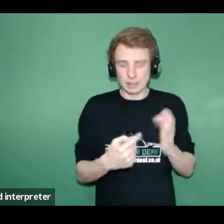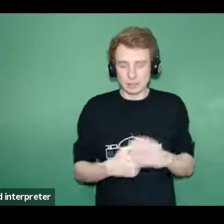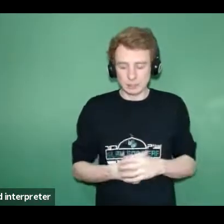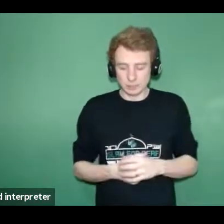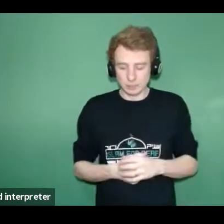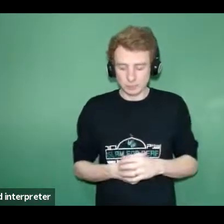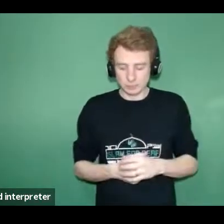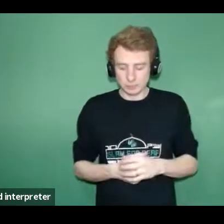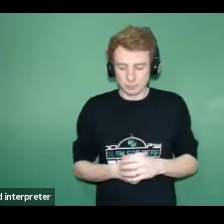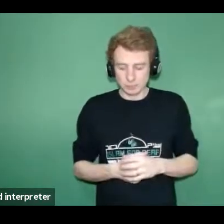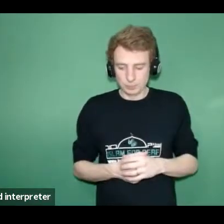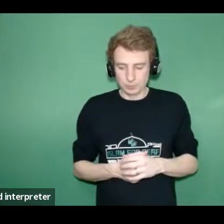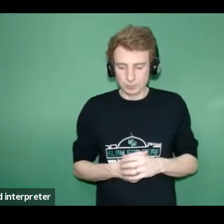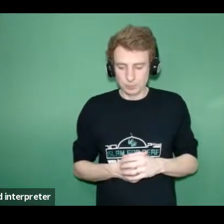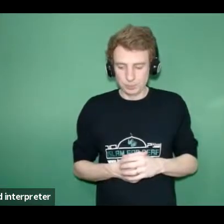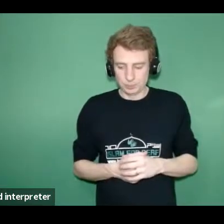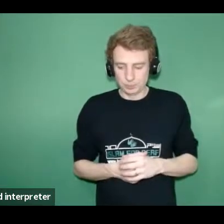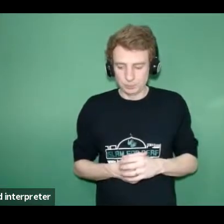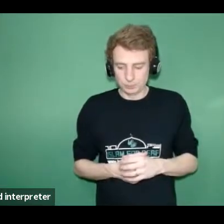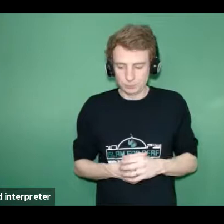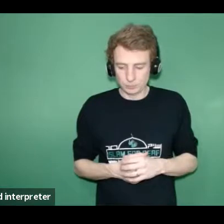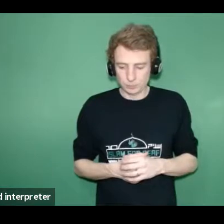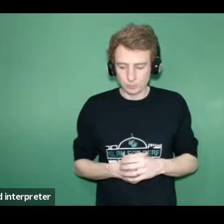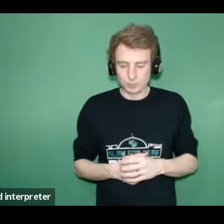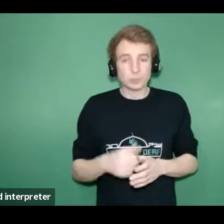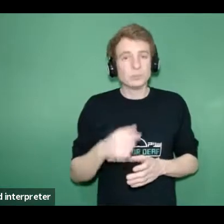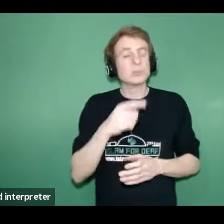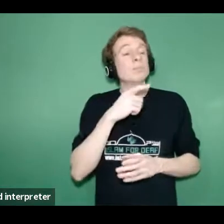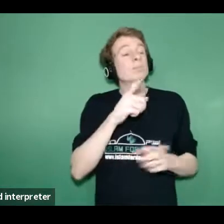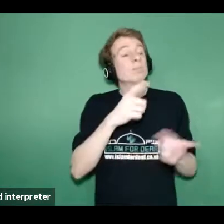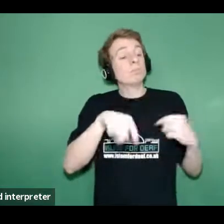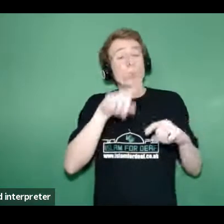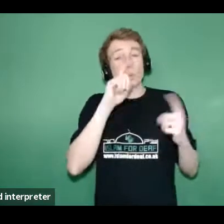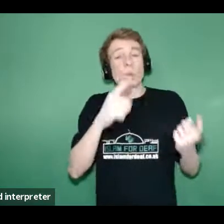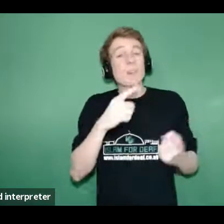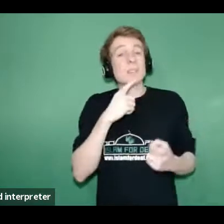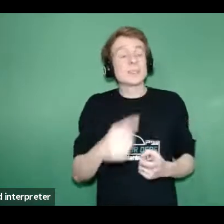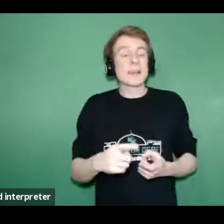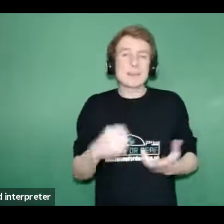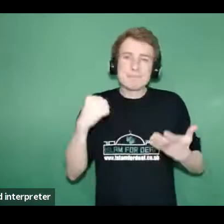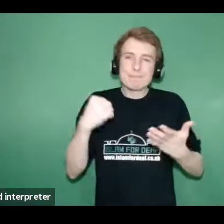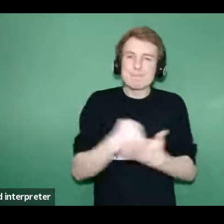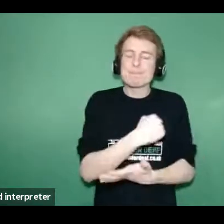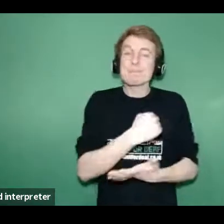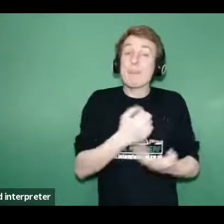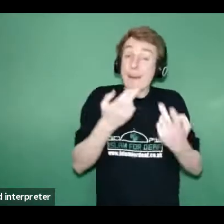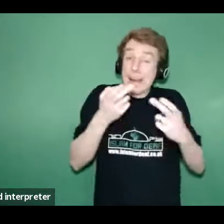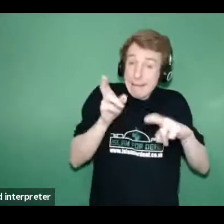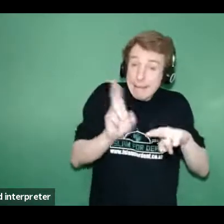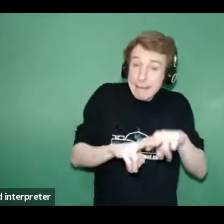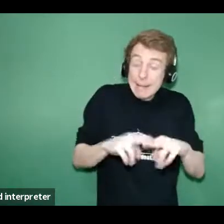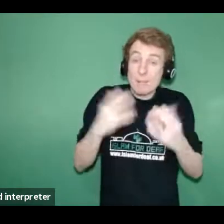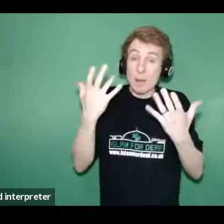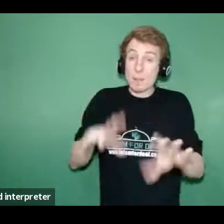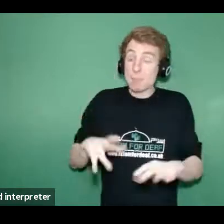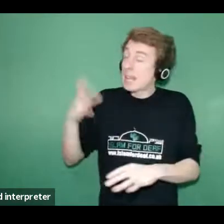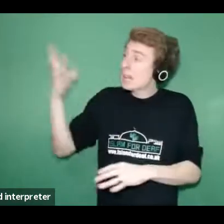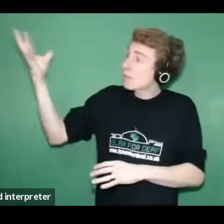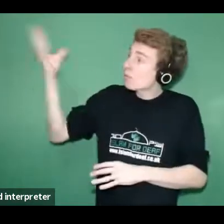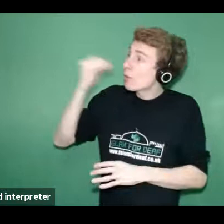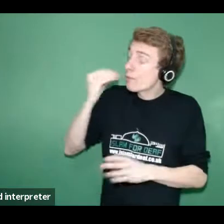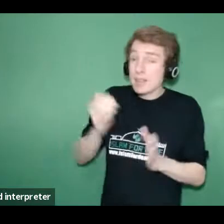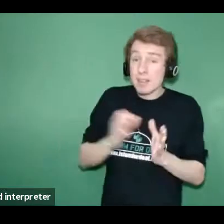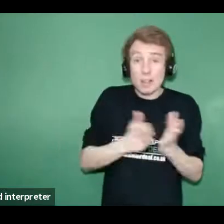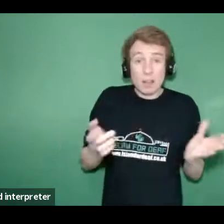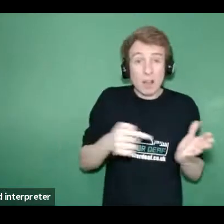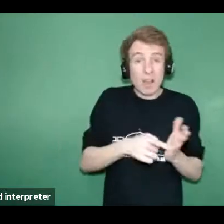nor can you say, if only the scriptures had been revealed to us, we would have been better guided than they. Now there has come to you